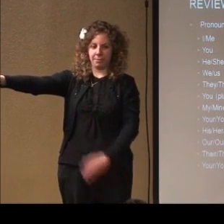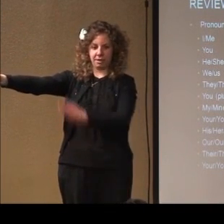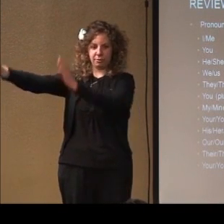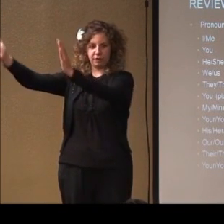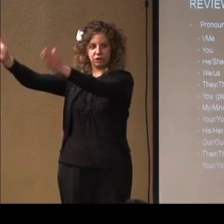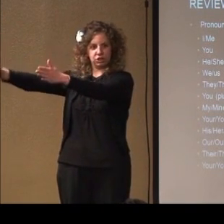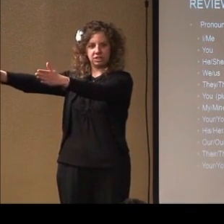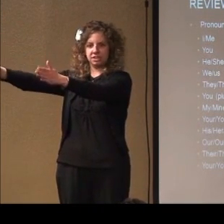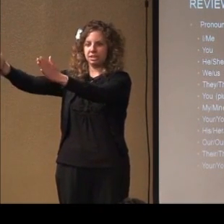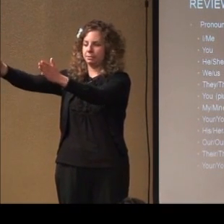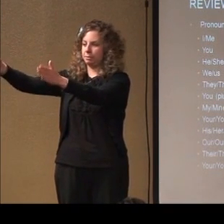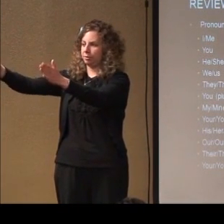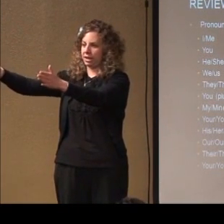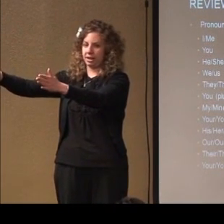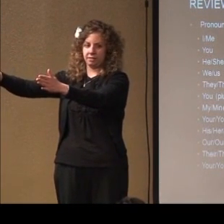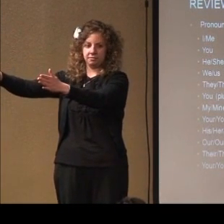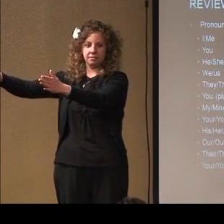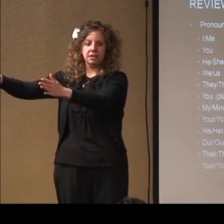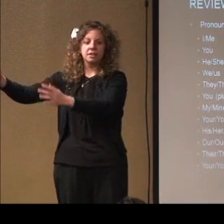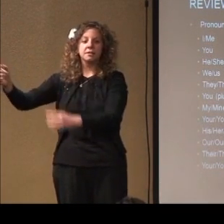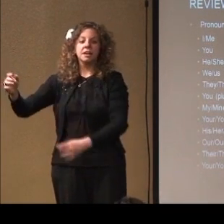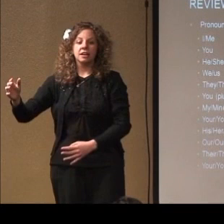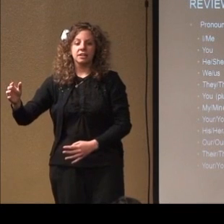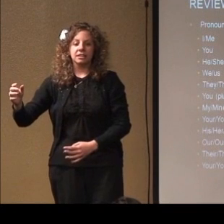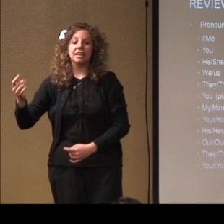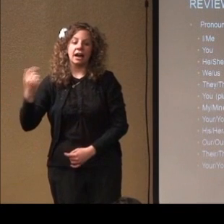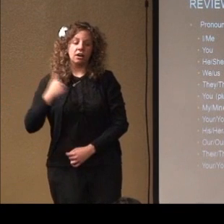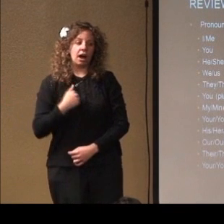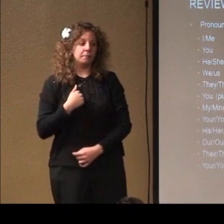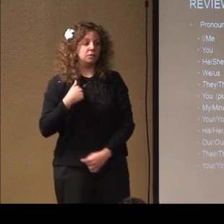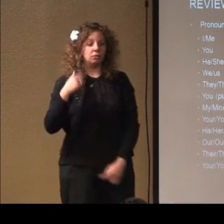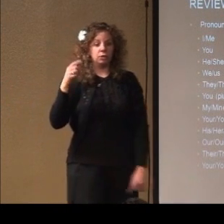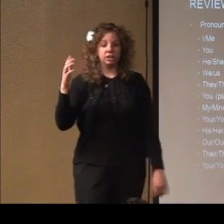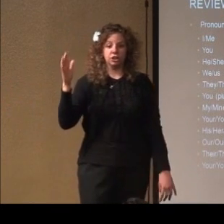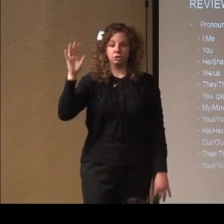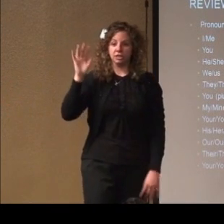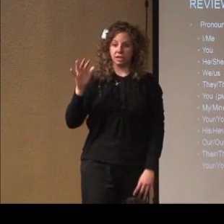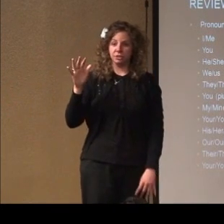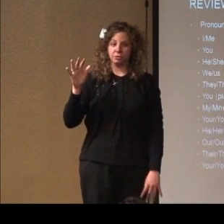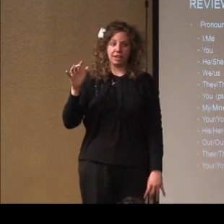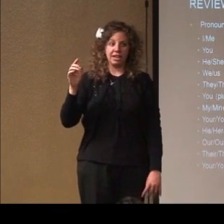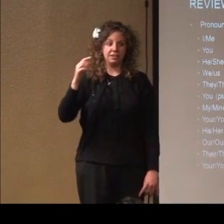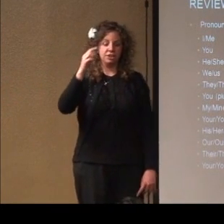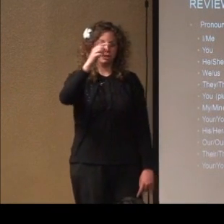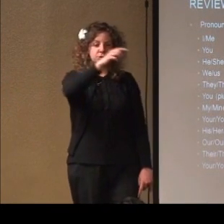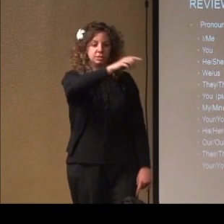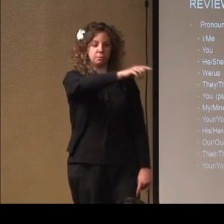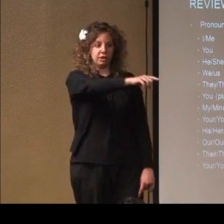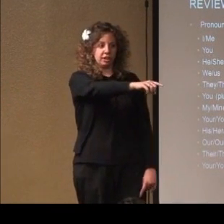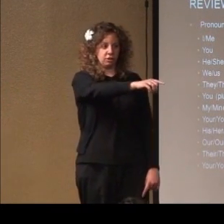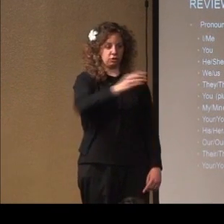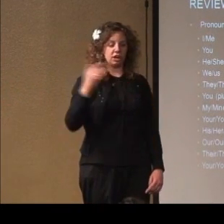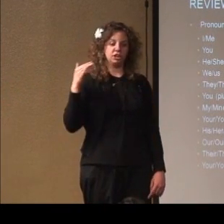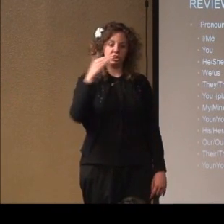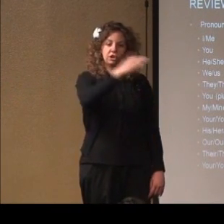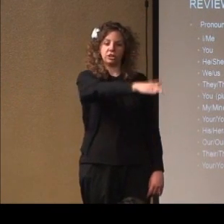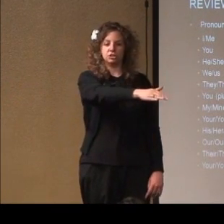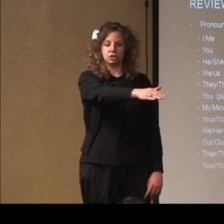I'm referring just to these people right here. Yeah, when you sign with your right hand, then you're going to point across, you're going to